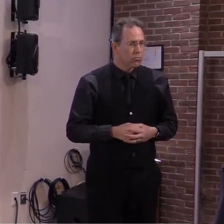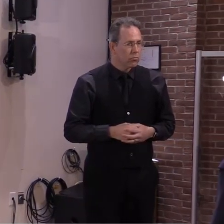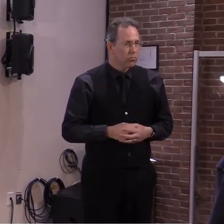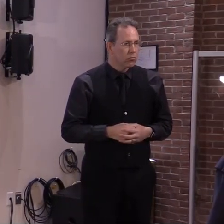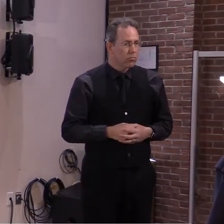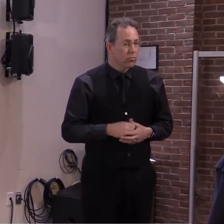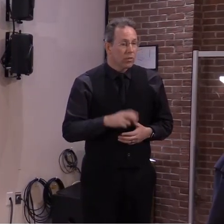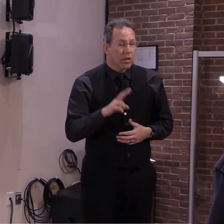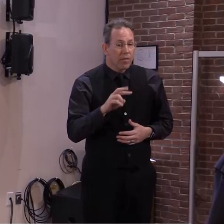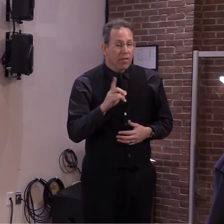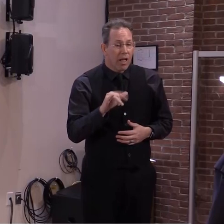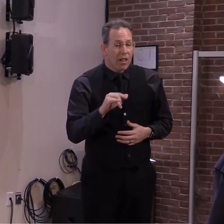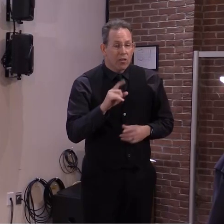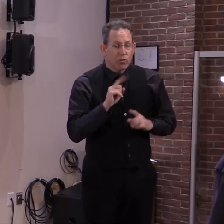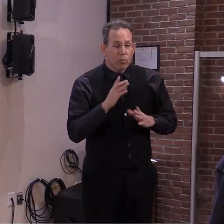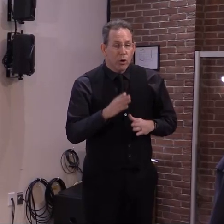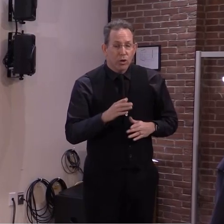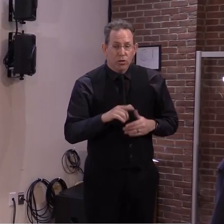Lisa?